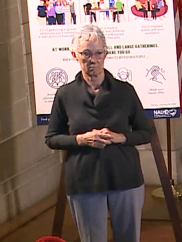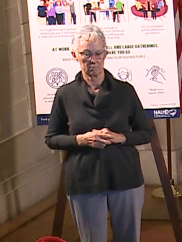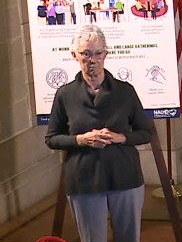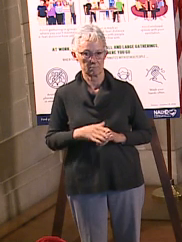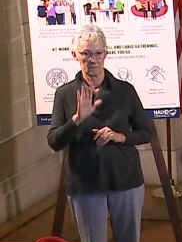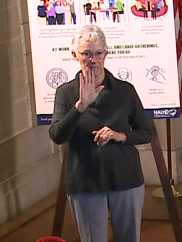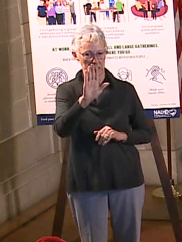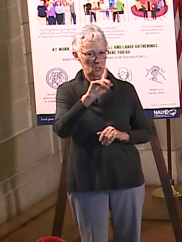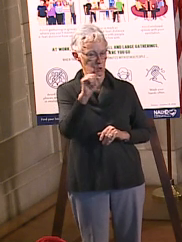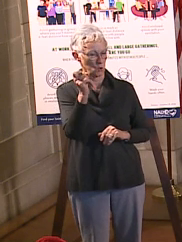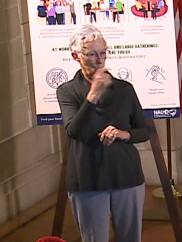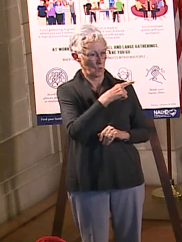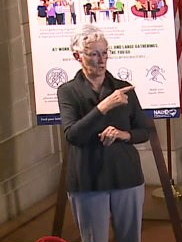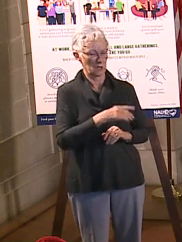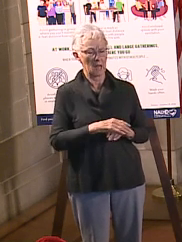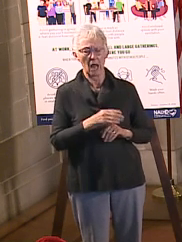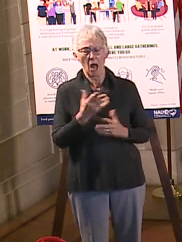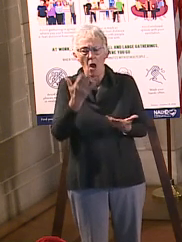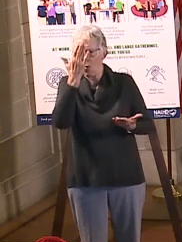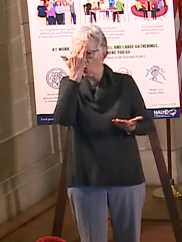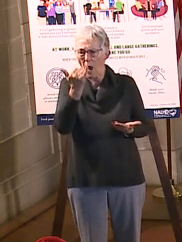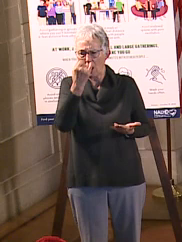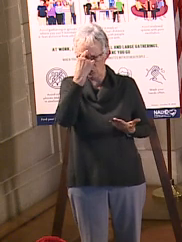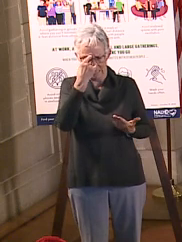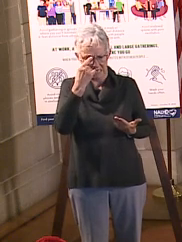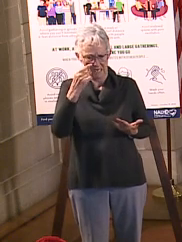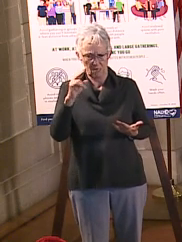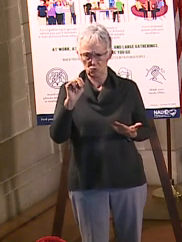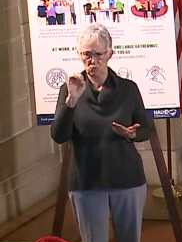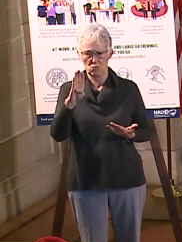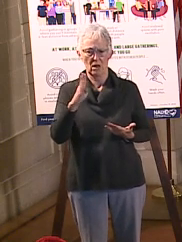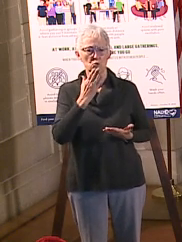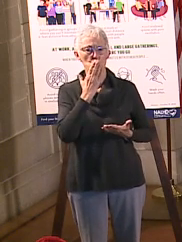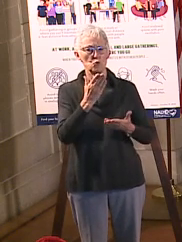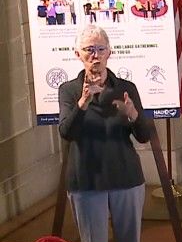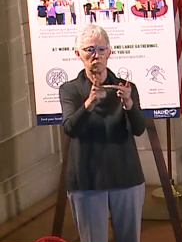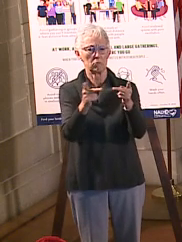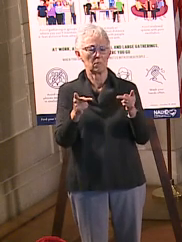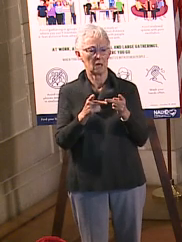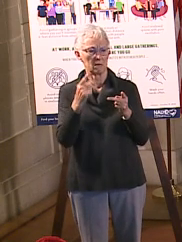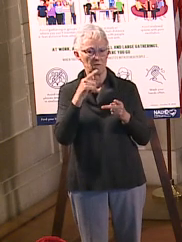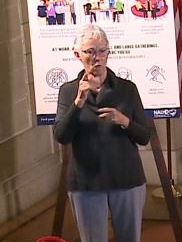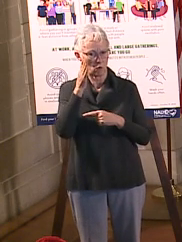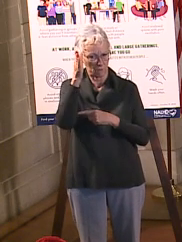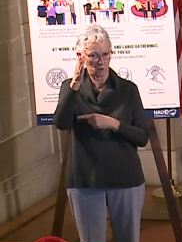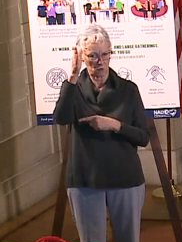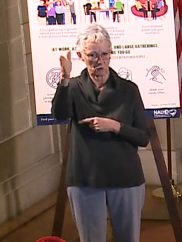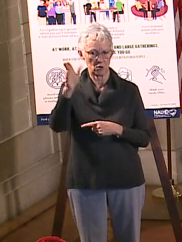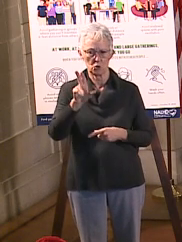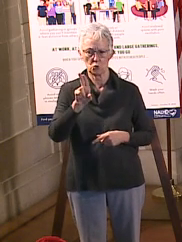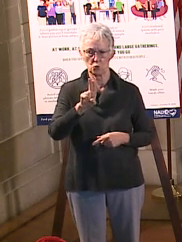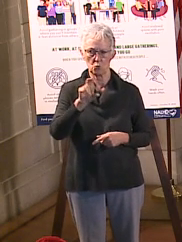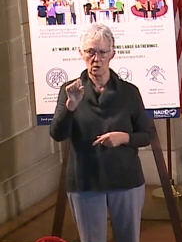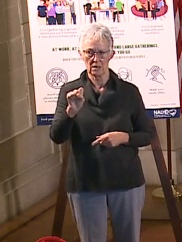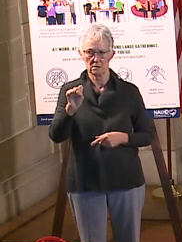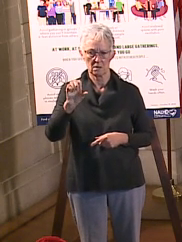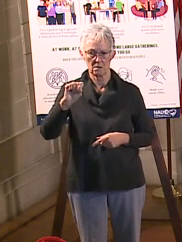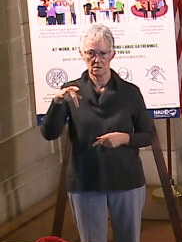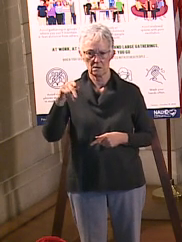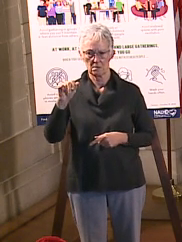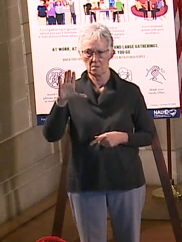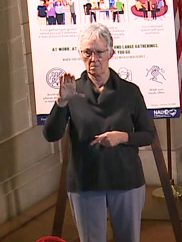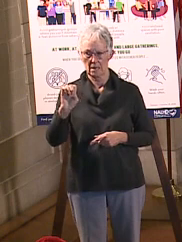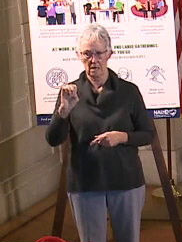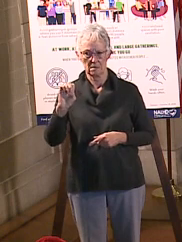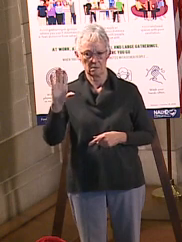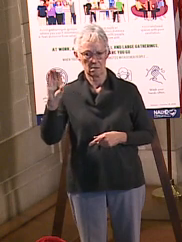Yeah, the question is, why do I think Nebraska is a good site for the future of U.S. Space Command? And I'm really glad you asked this